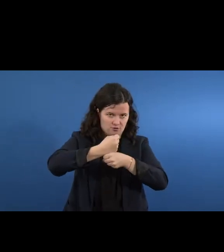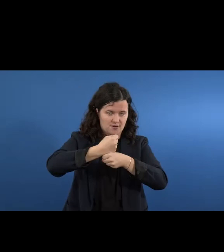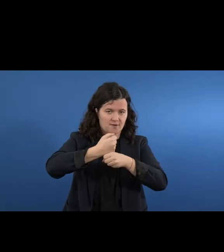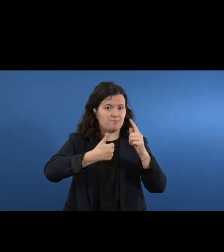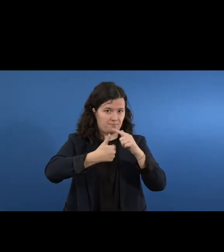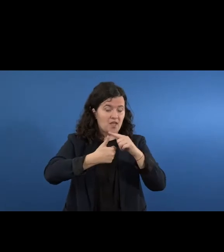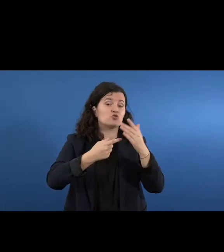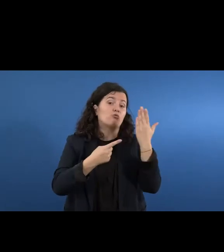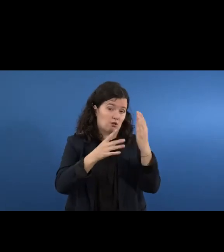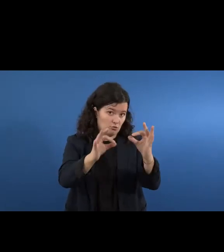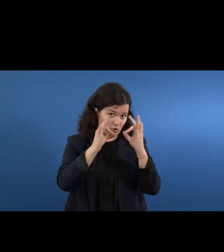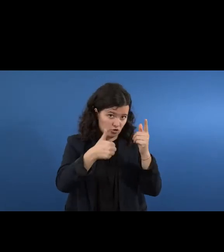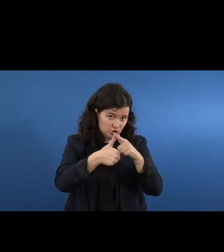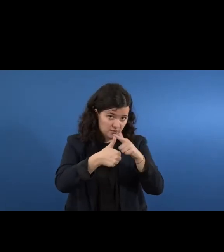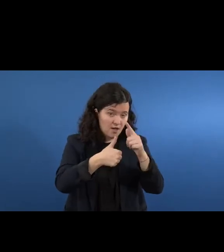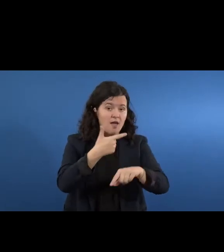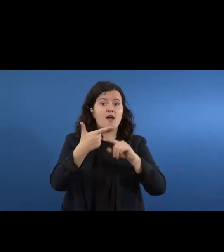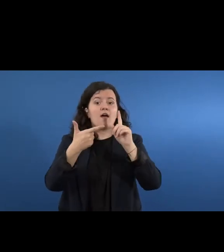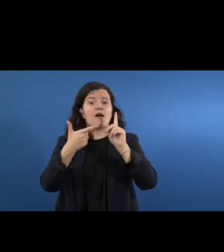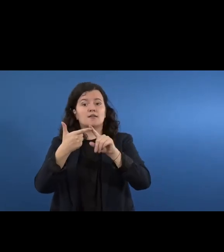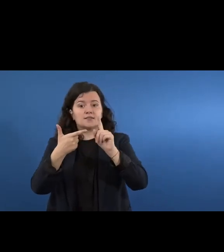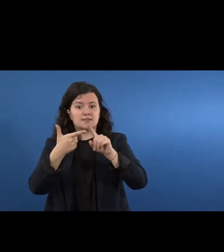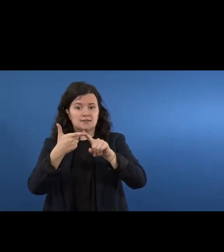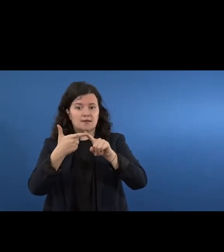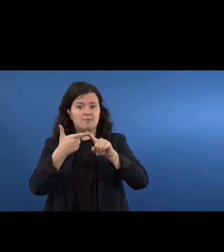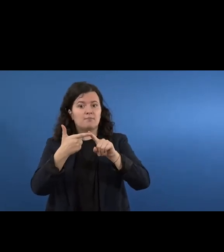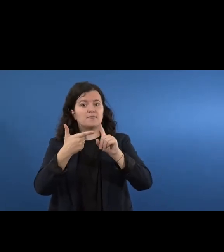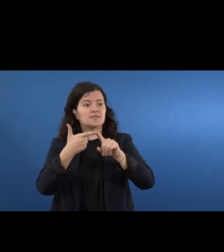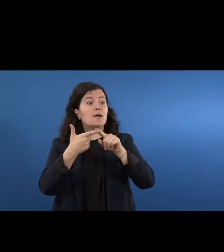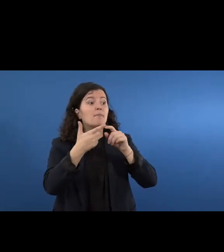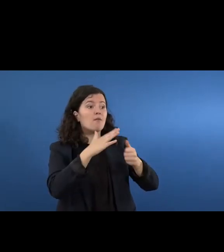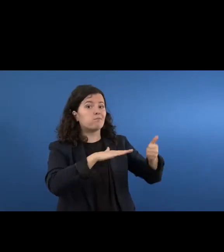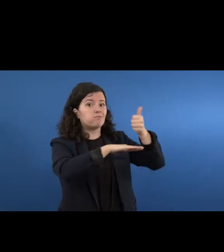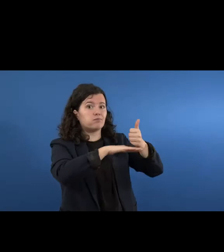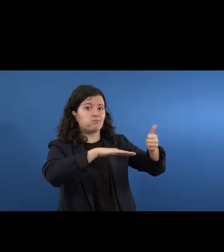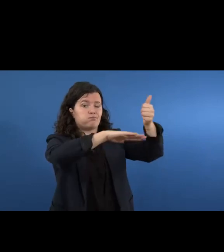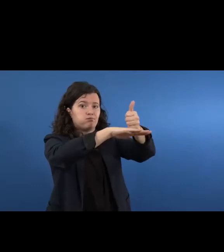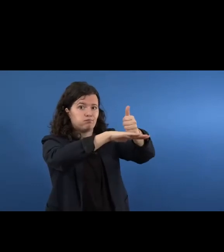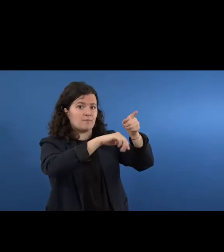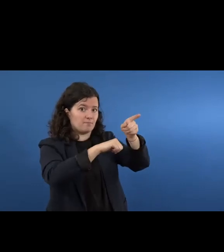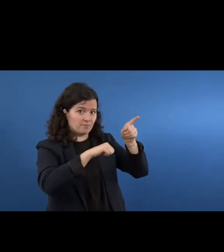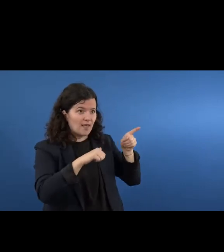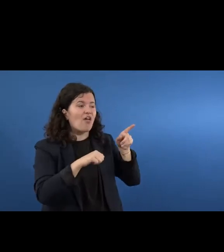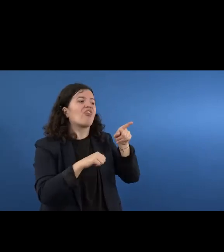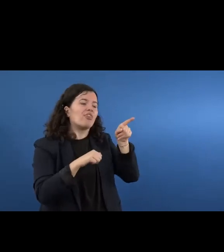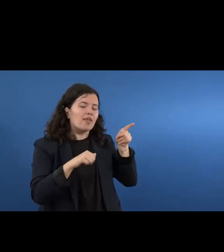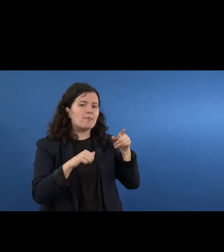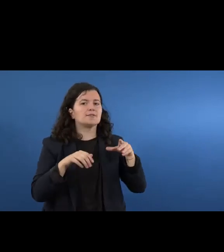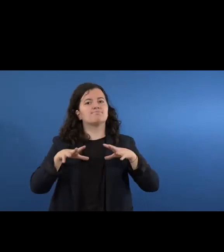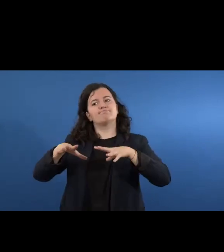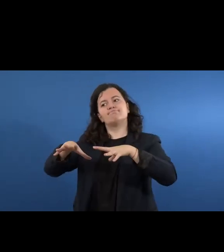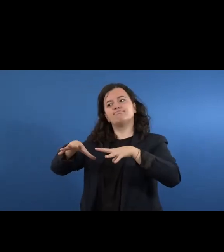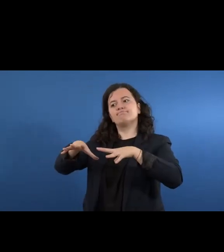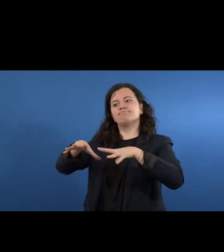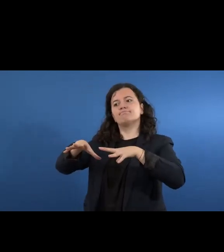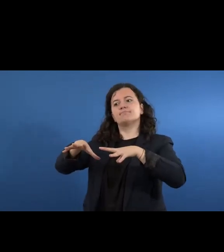the relevant organization or teams or officers in charge who would be, committed to